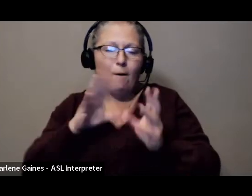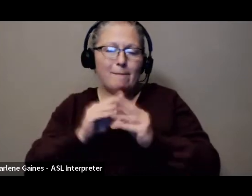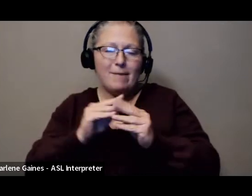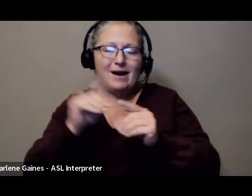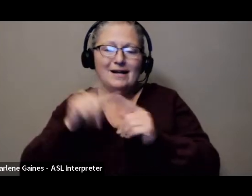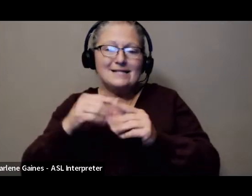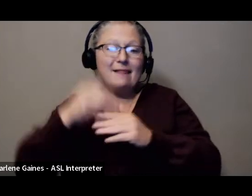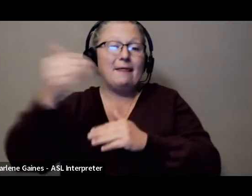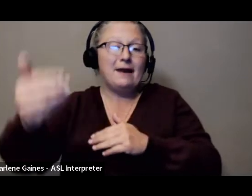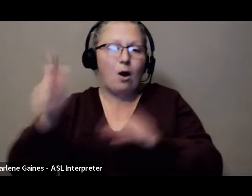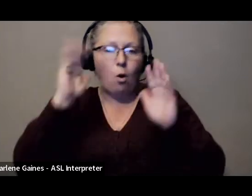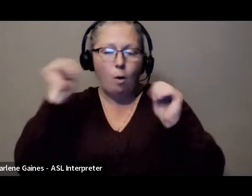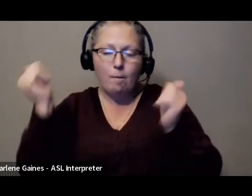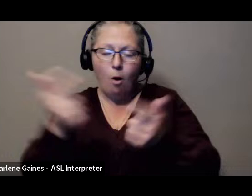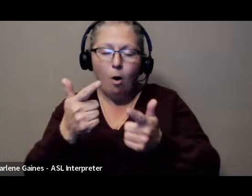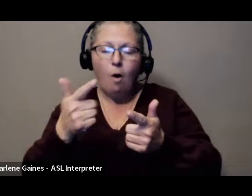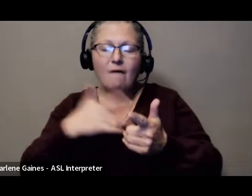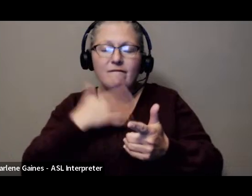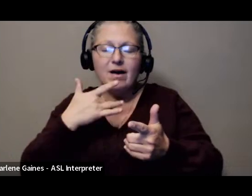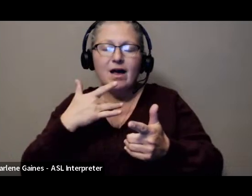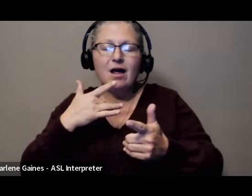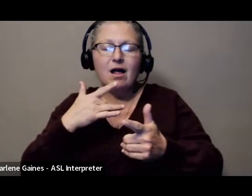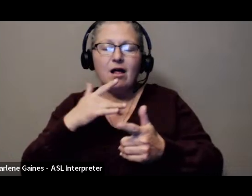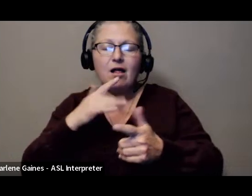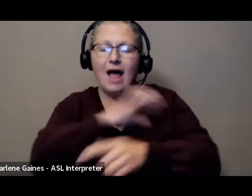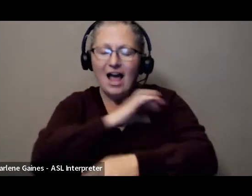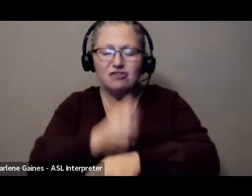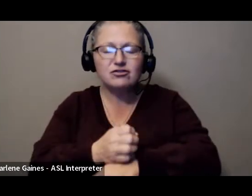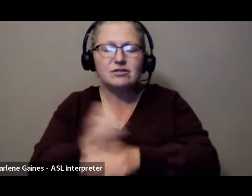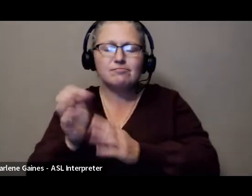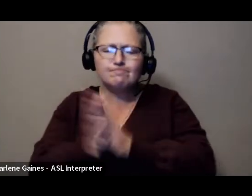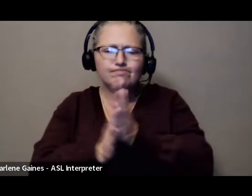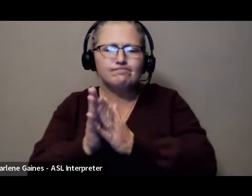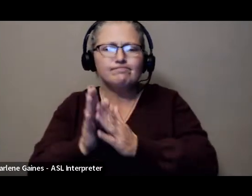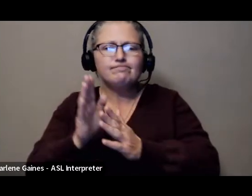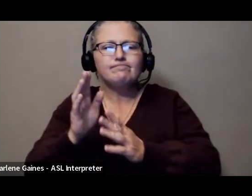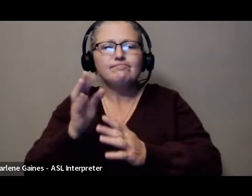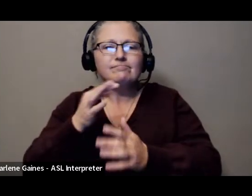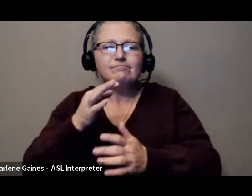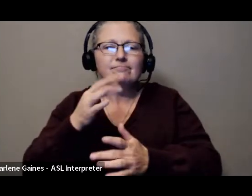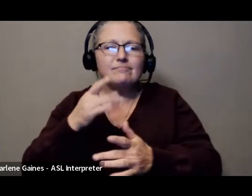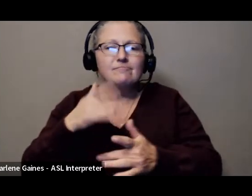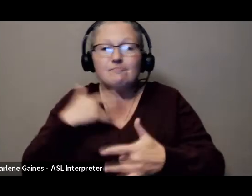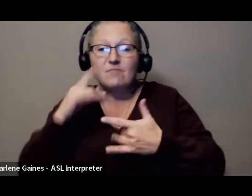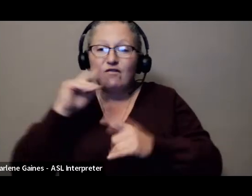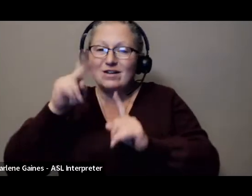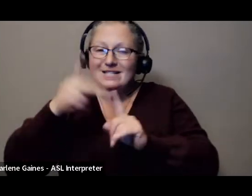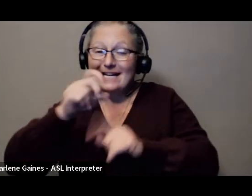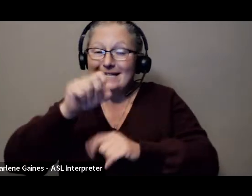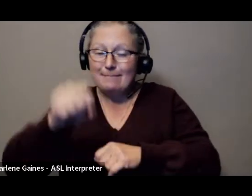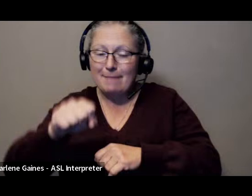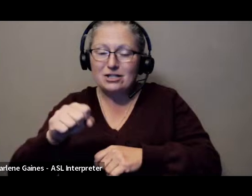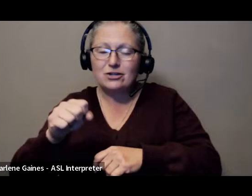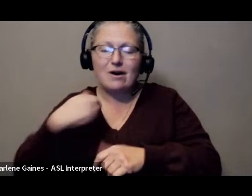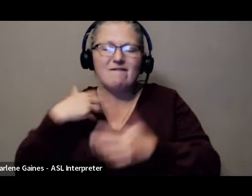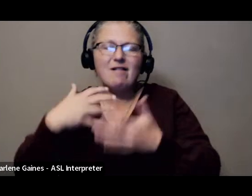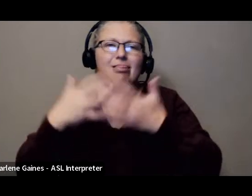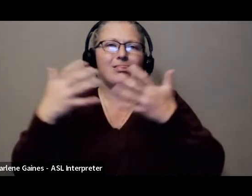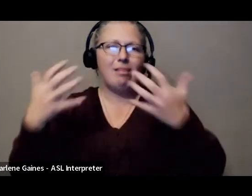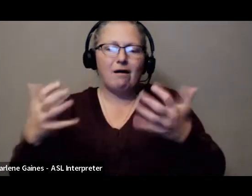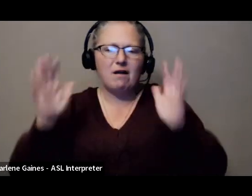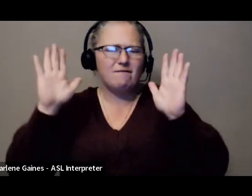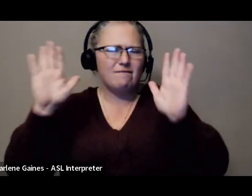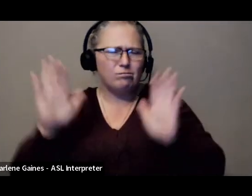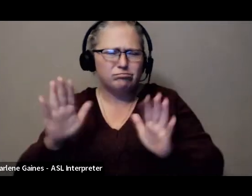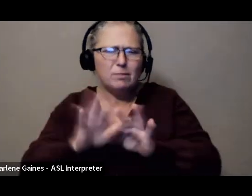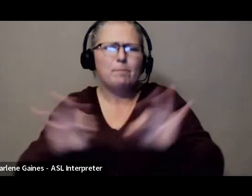everyone can recharge. And I'm very eager for the start of the second semester. I think we have a lot of fantastic